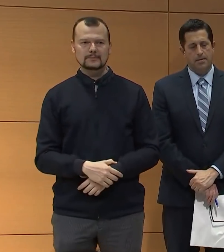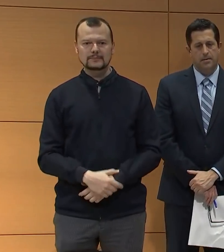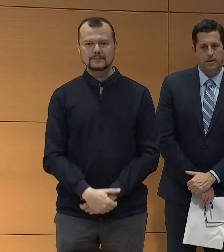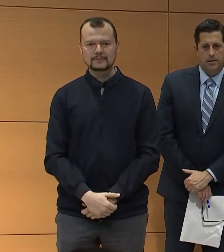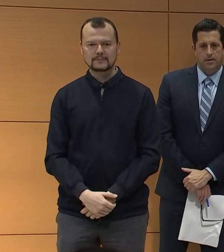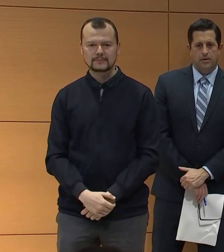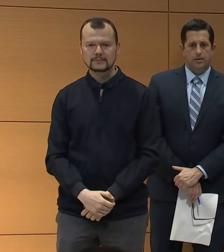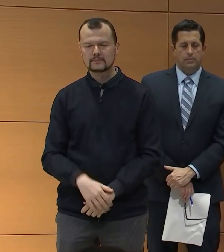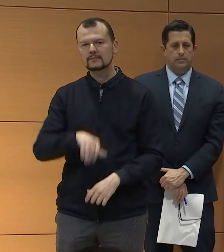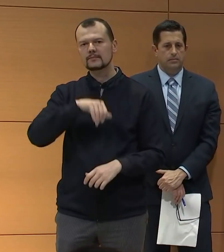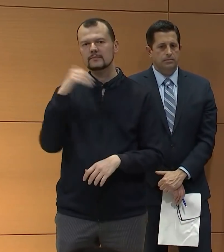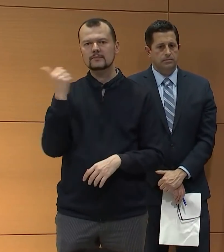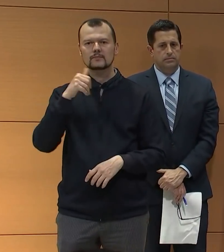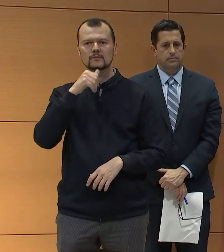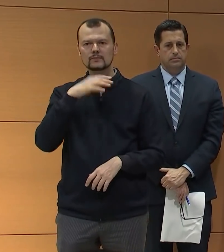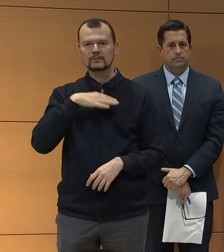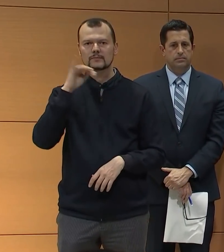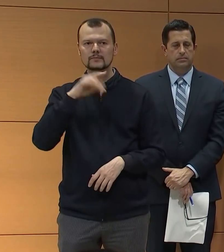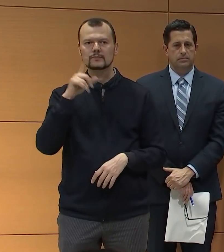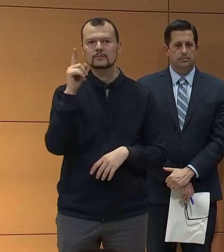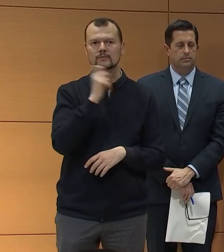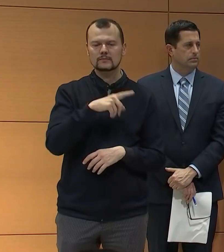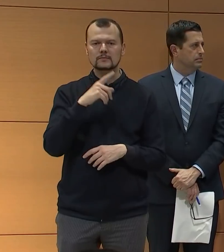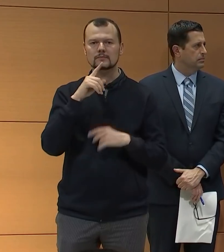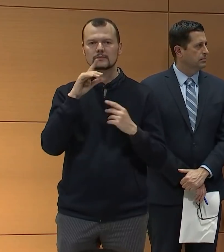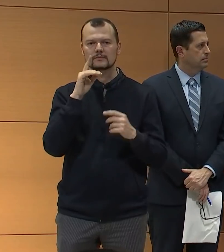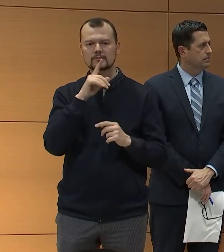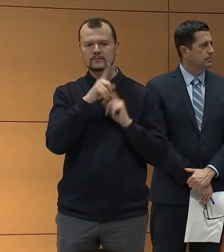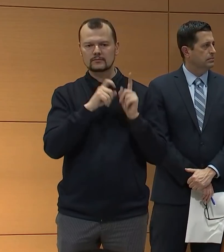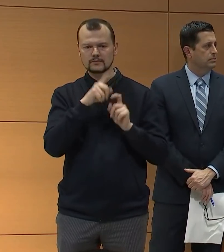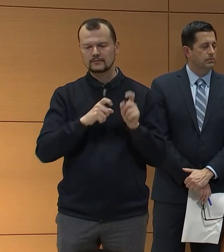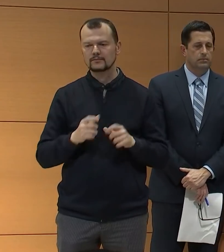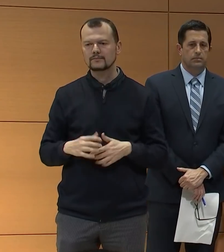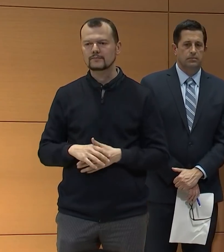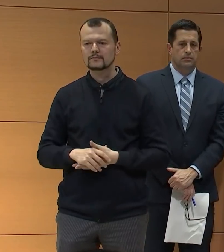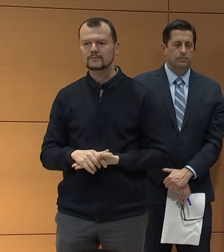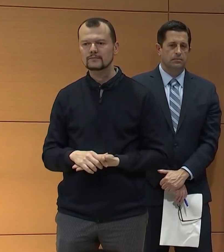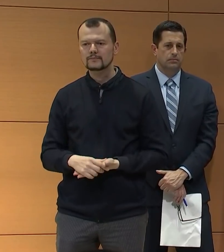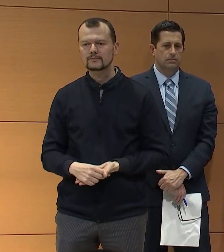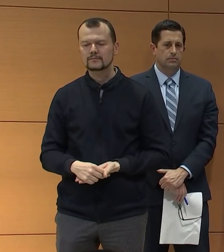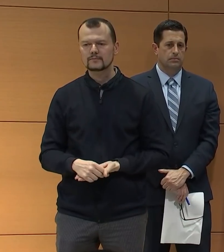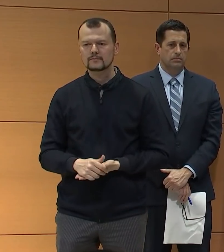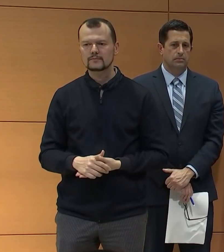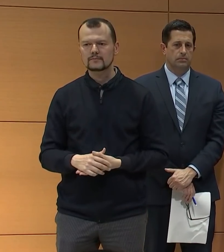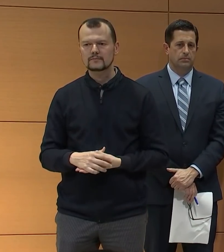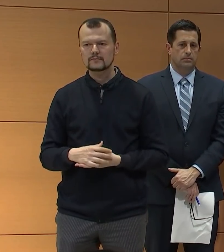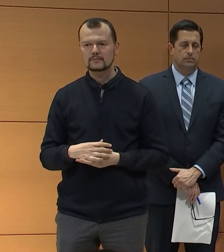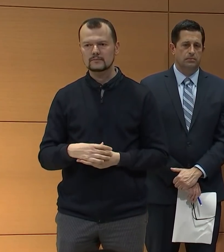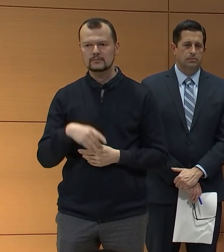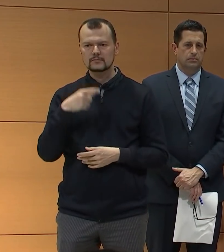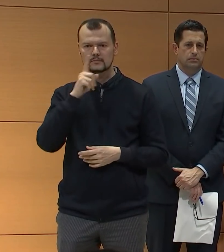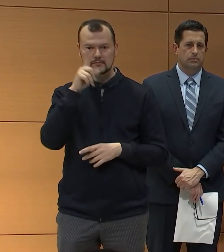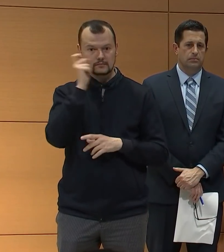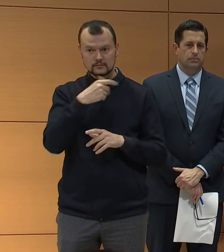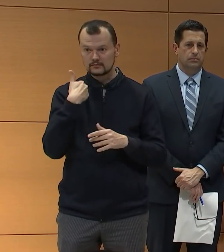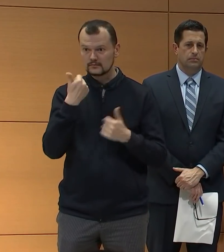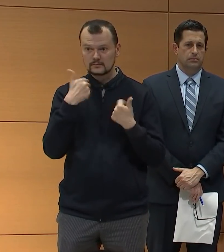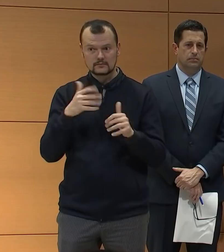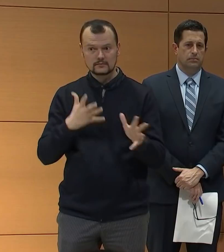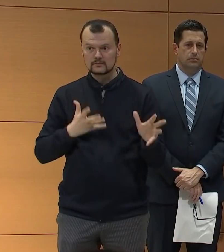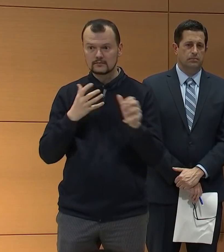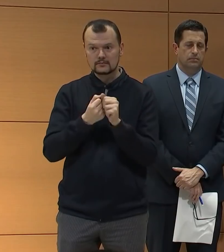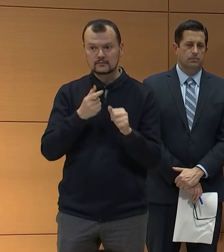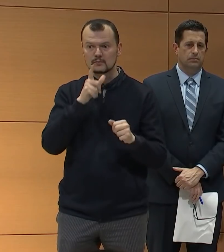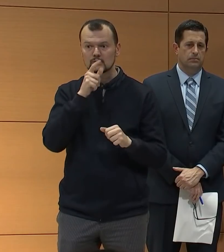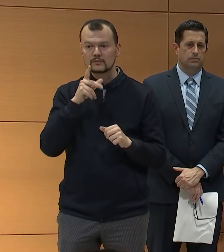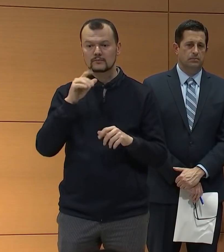Yeah, I guess my question was sort of related to that, but do you have an update on how many people in Fairfax County